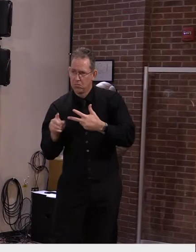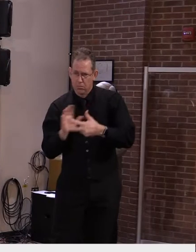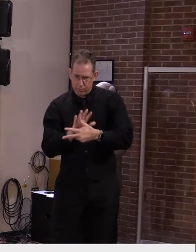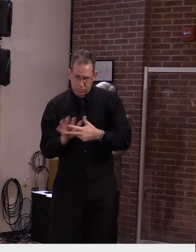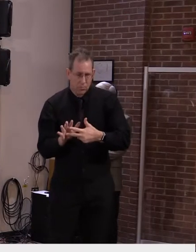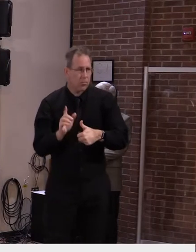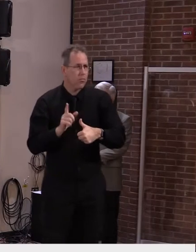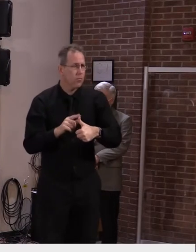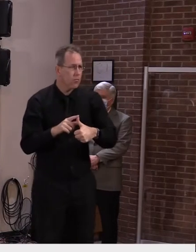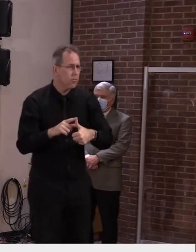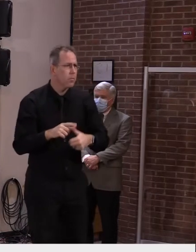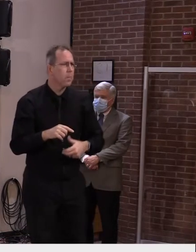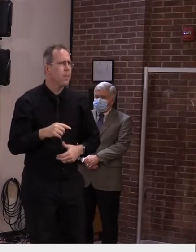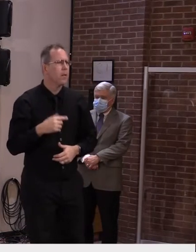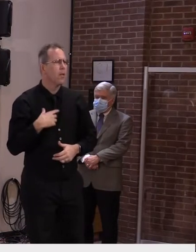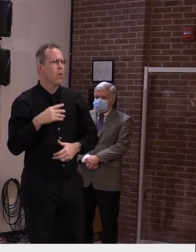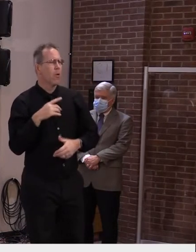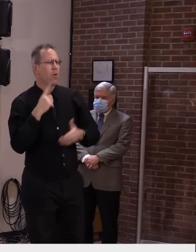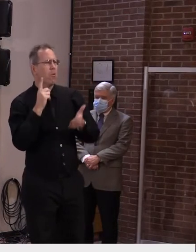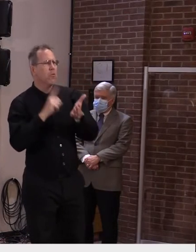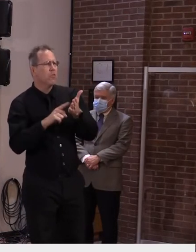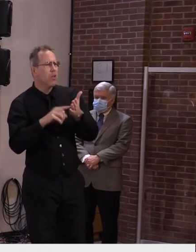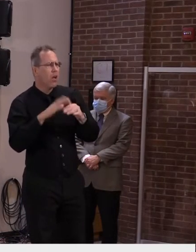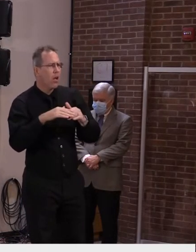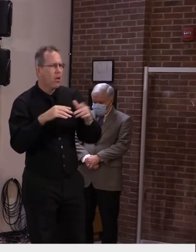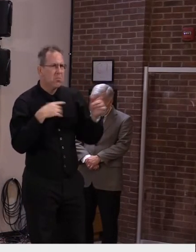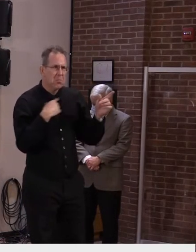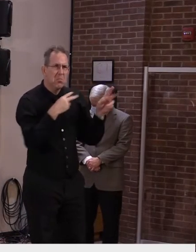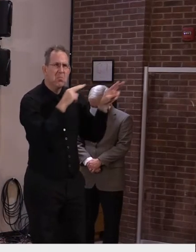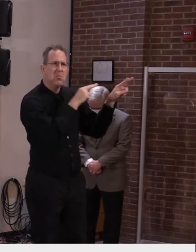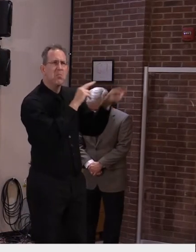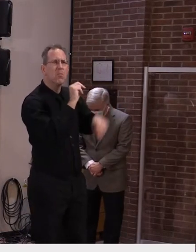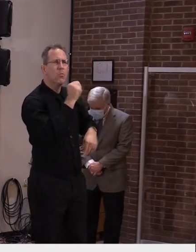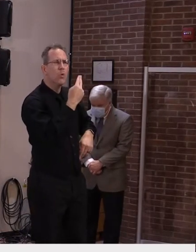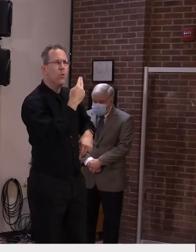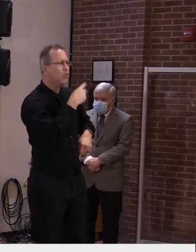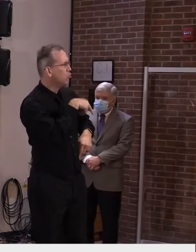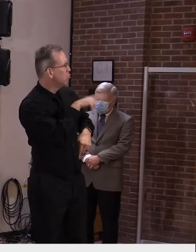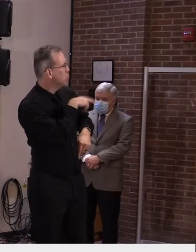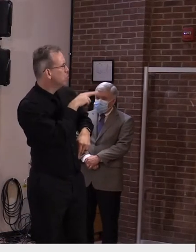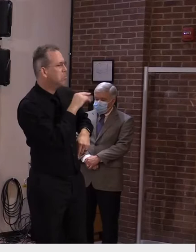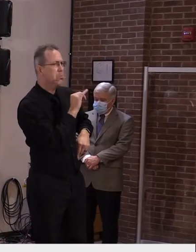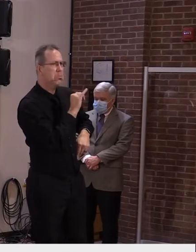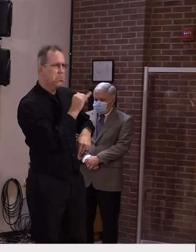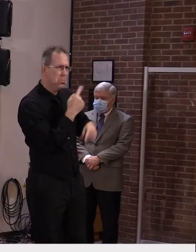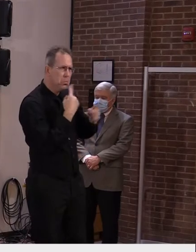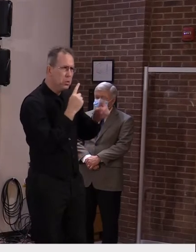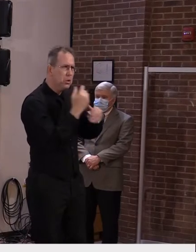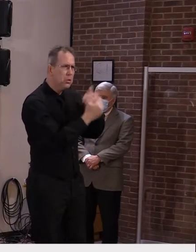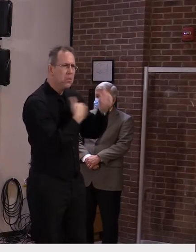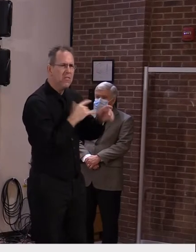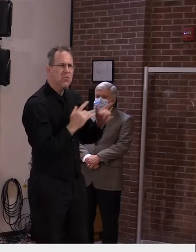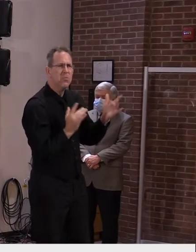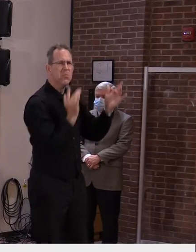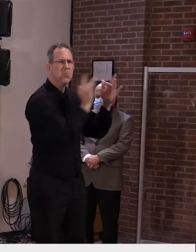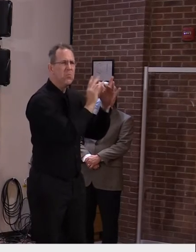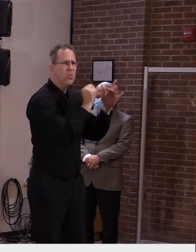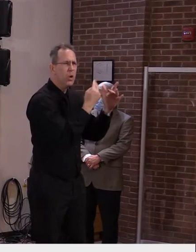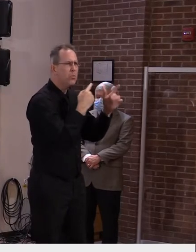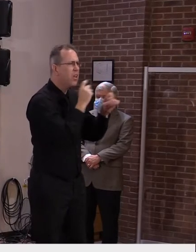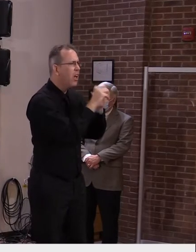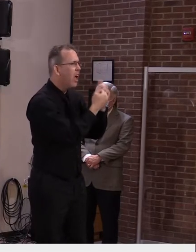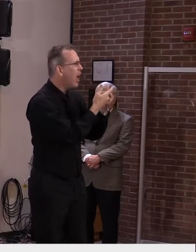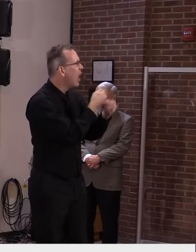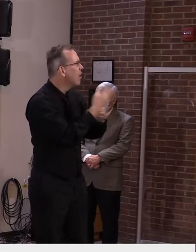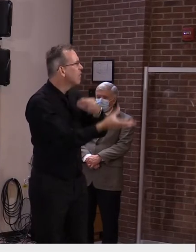been reported in New Hampshire that caught our attention. So we reached out to New Hampshire to see what they did to provide these